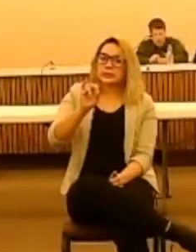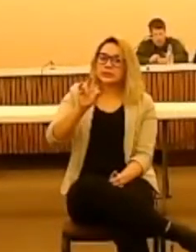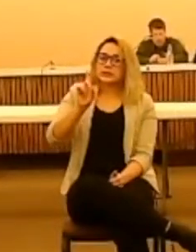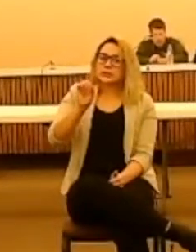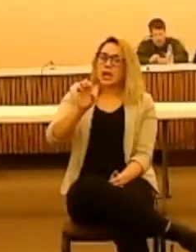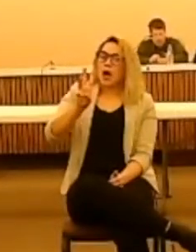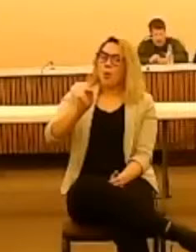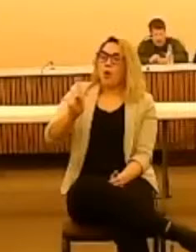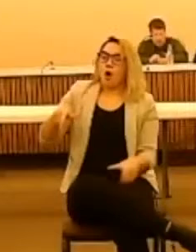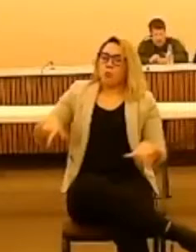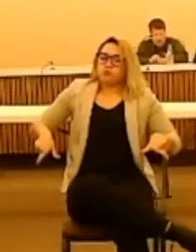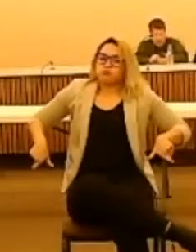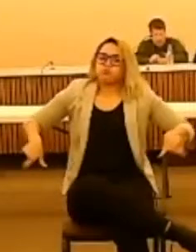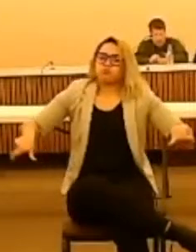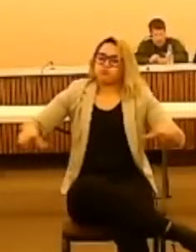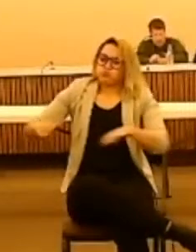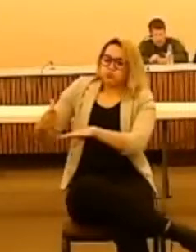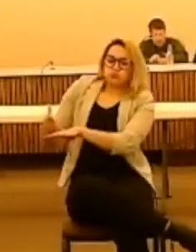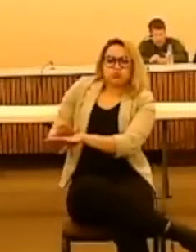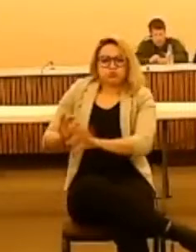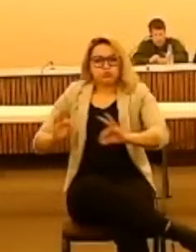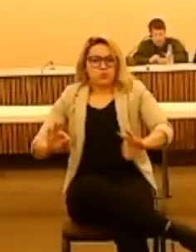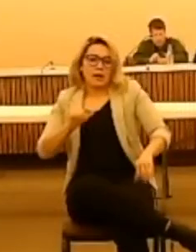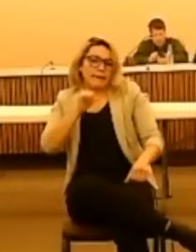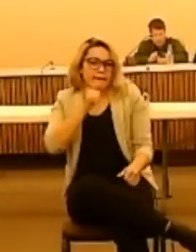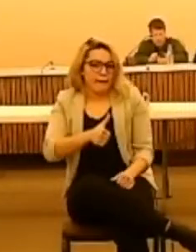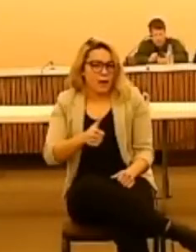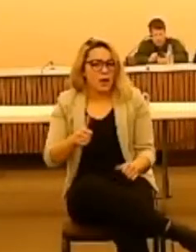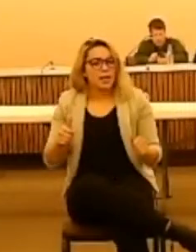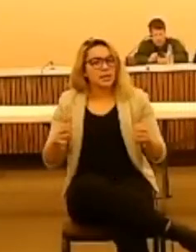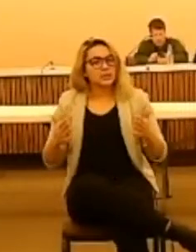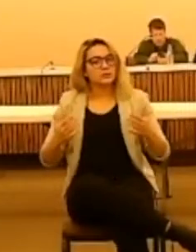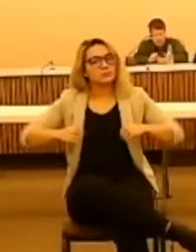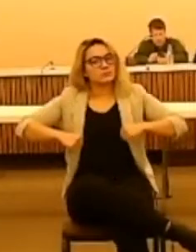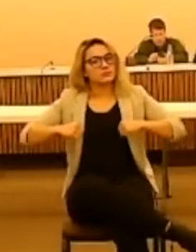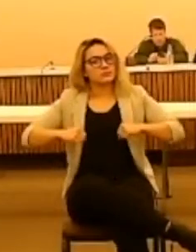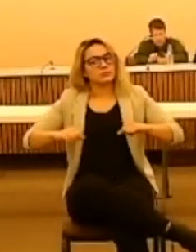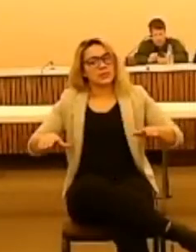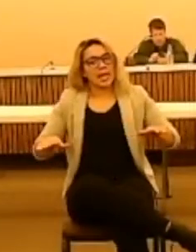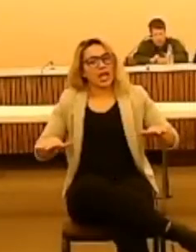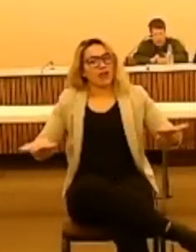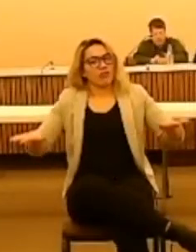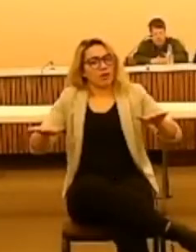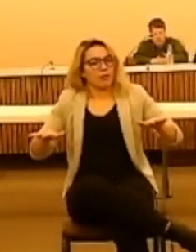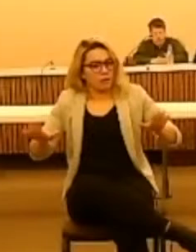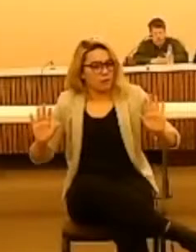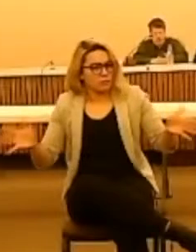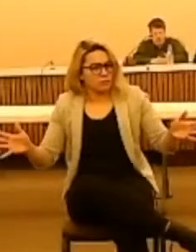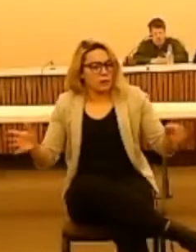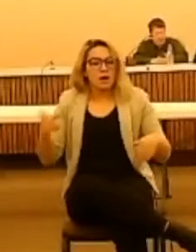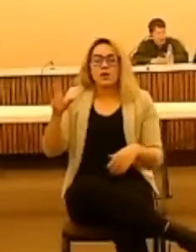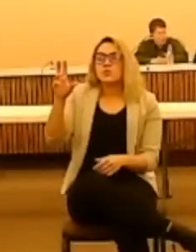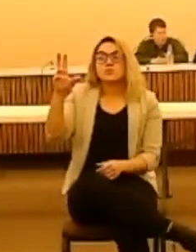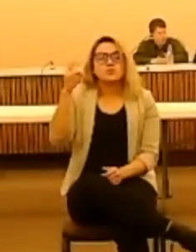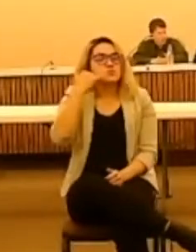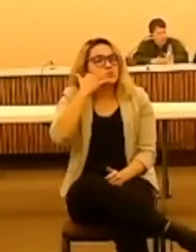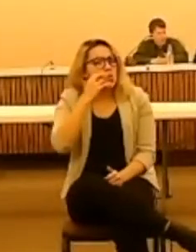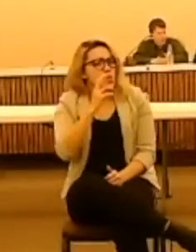Right, not in front of the senior housing, it is sidewalk. On the north or south